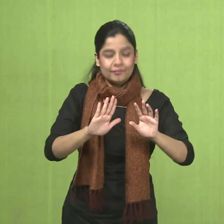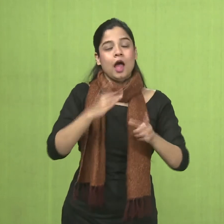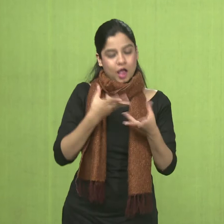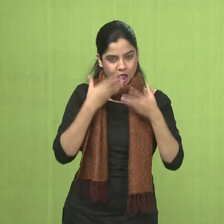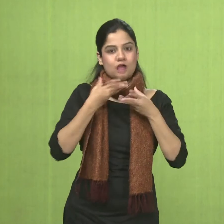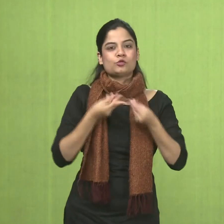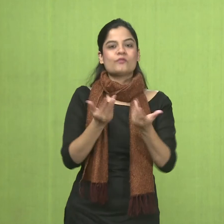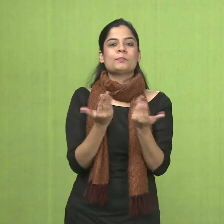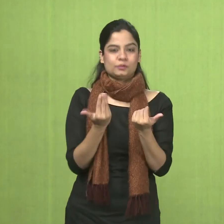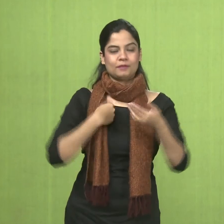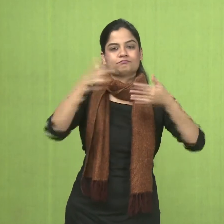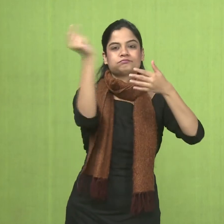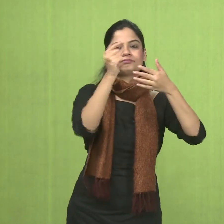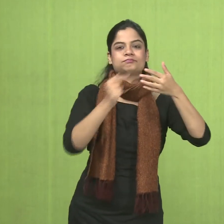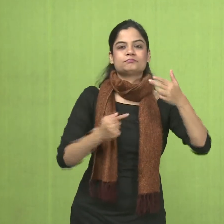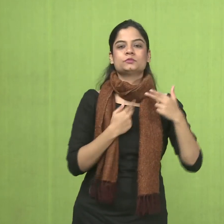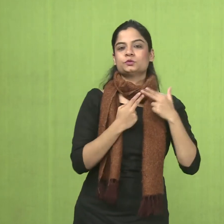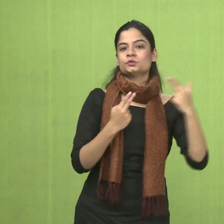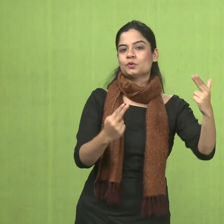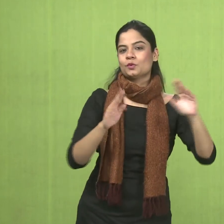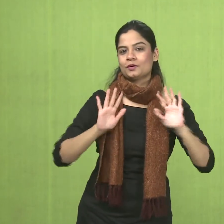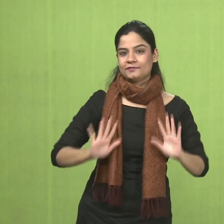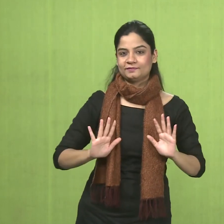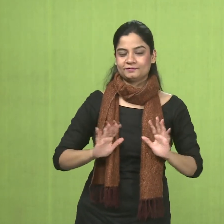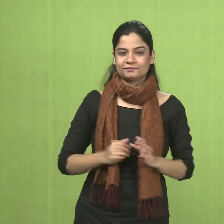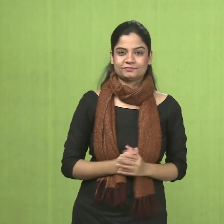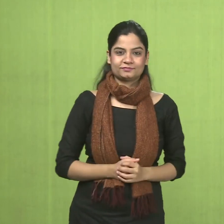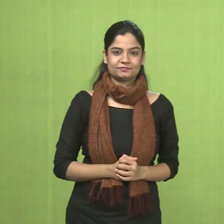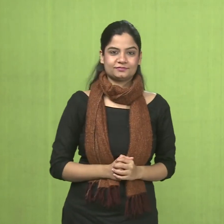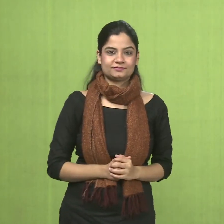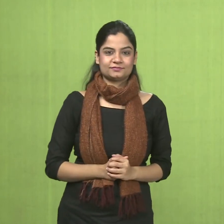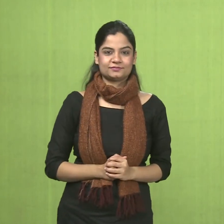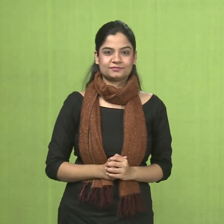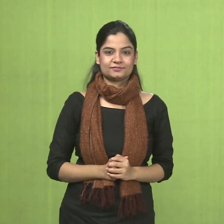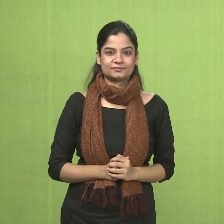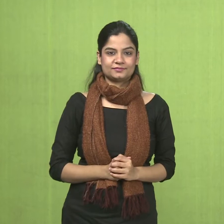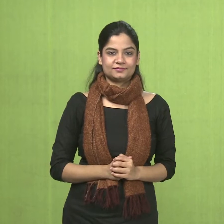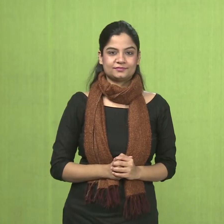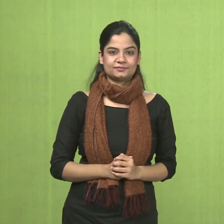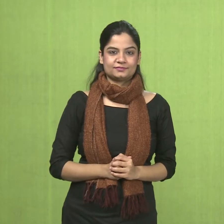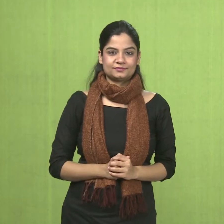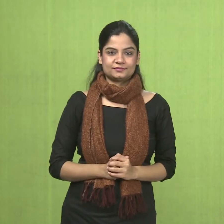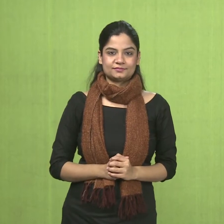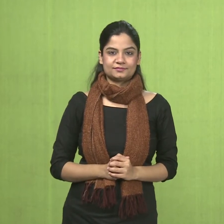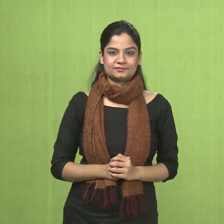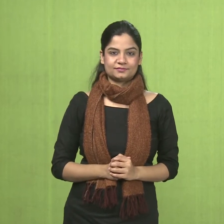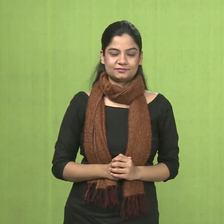you on how to utilize money. Family income. What is family income, be it monthly or